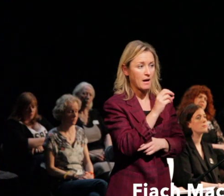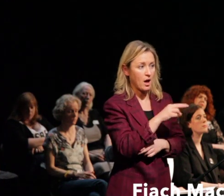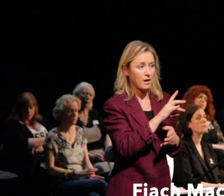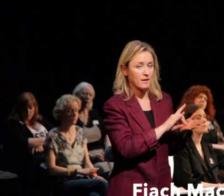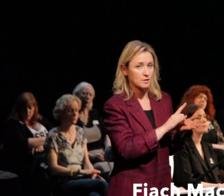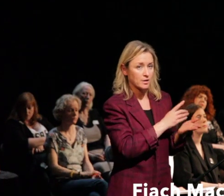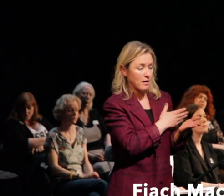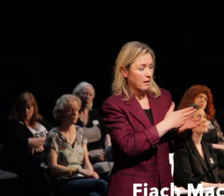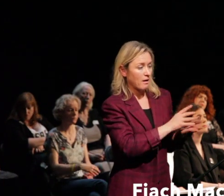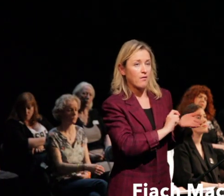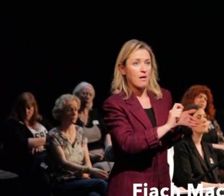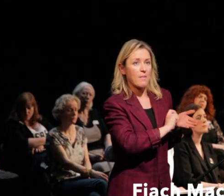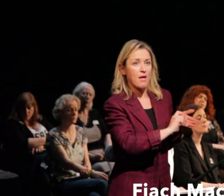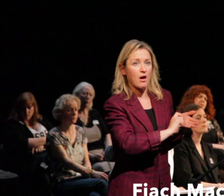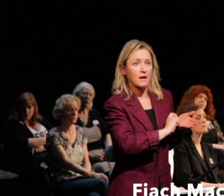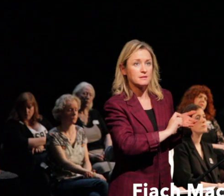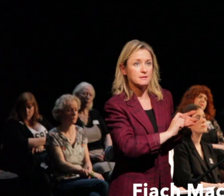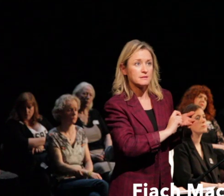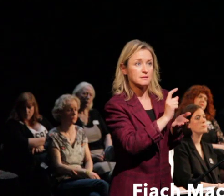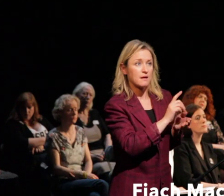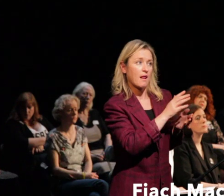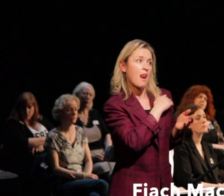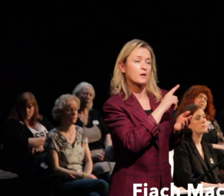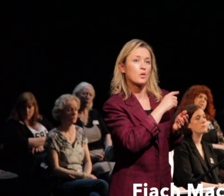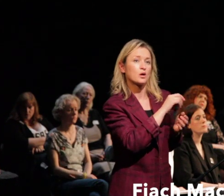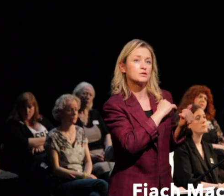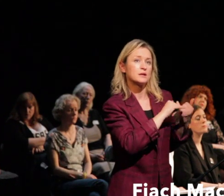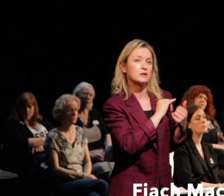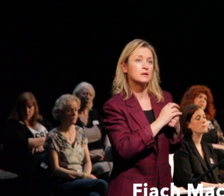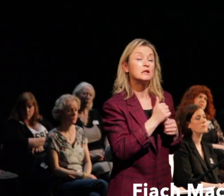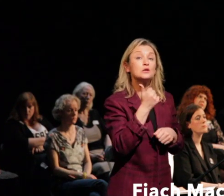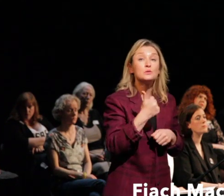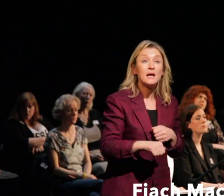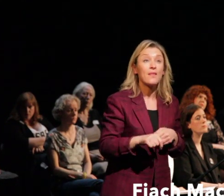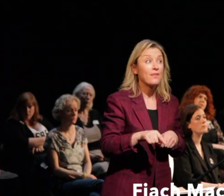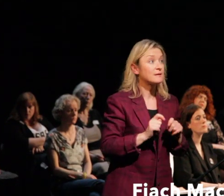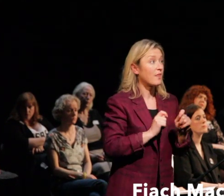playwriting over the last couple of years. We have to acknowledge in this theatre today